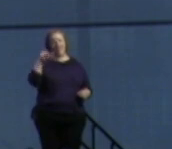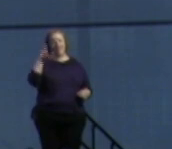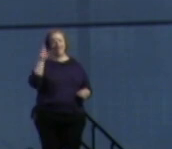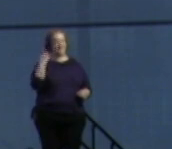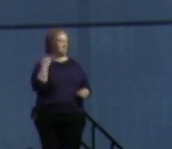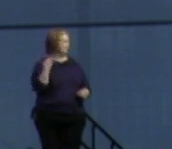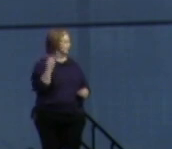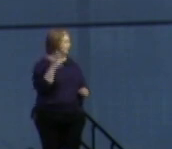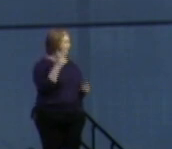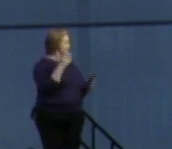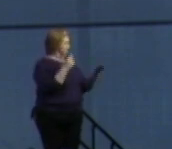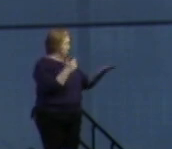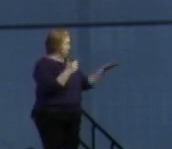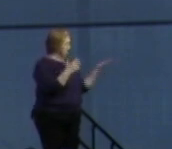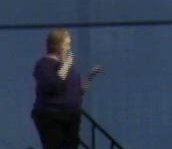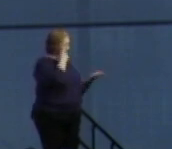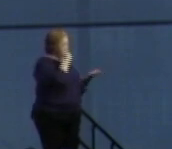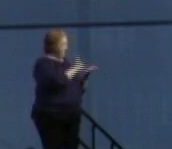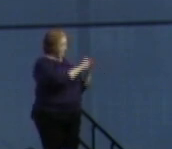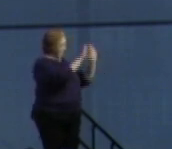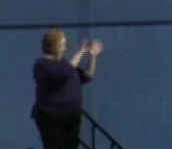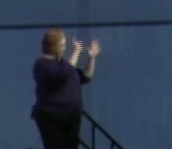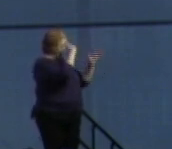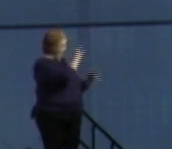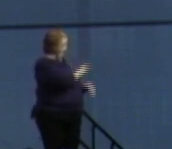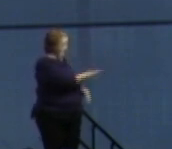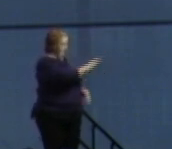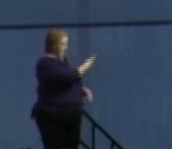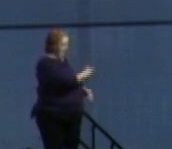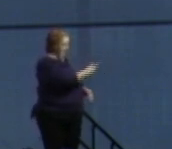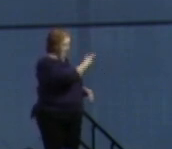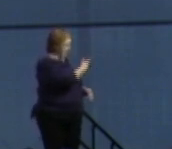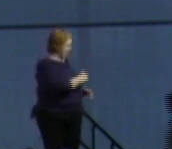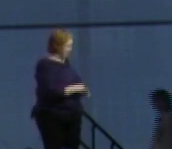them some acknowledgement here.